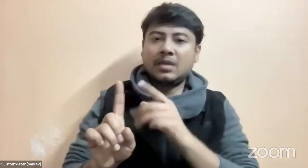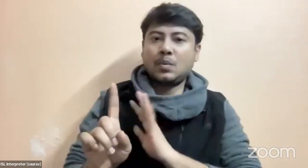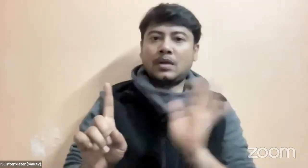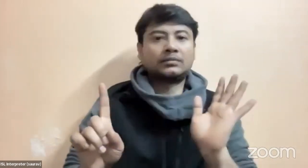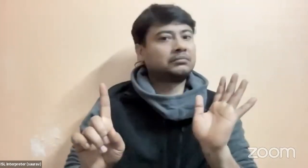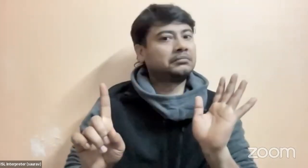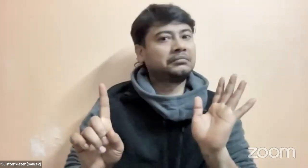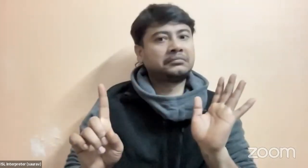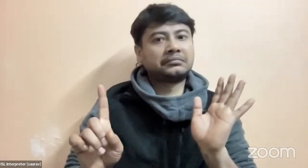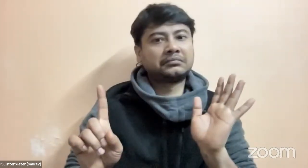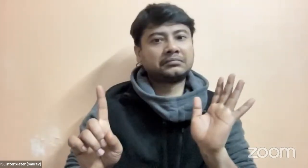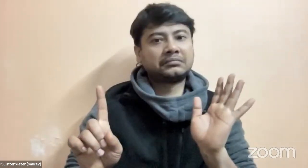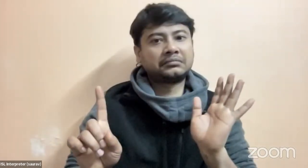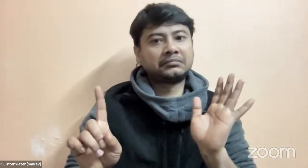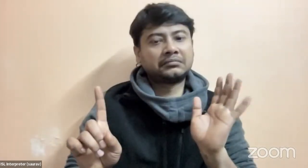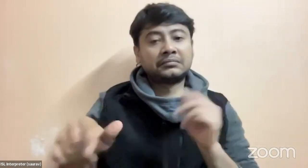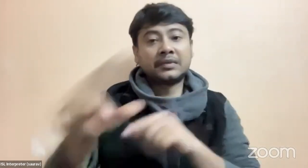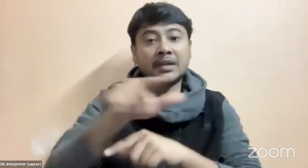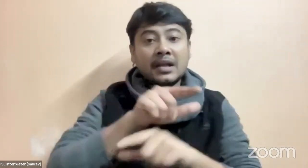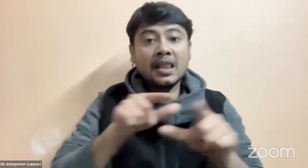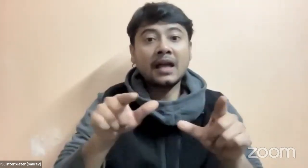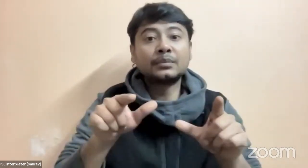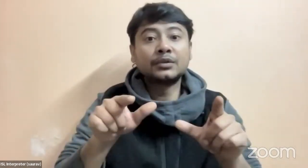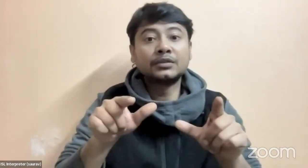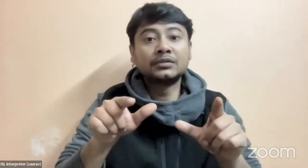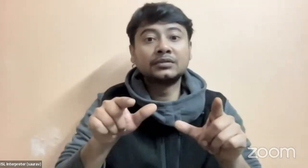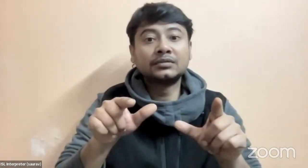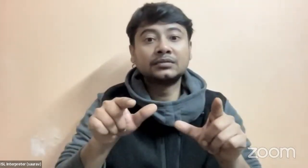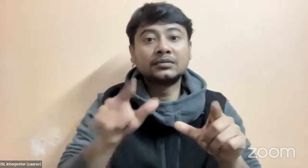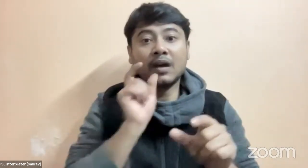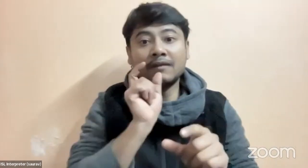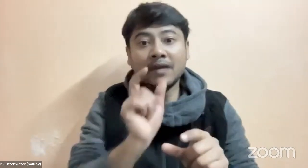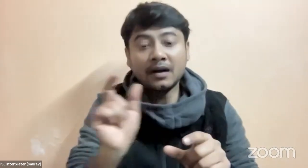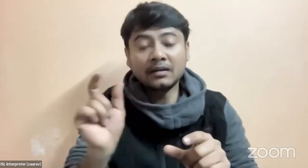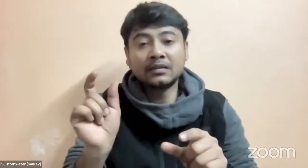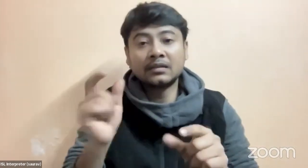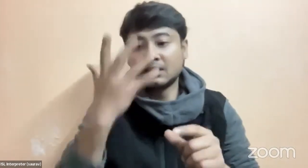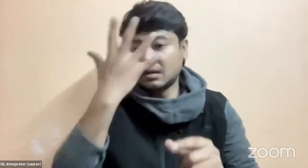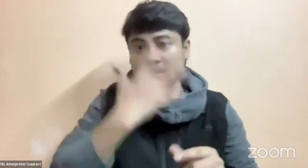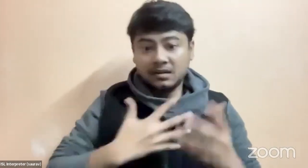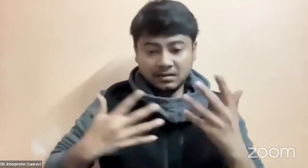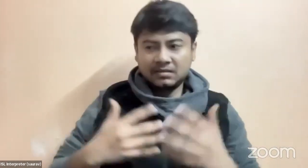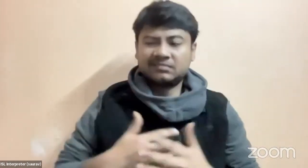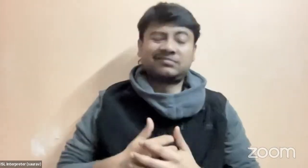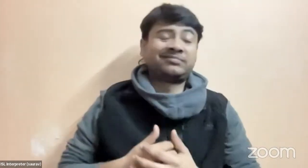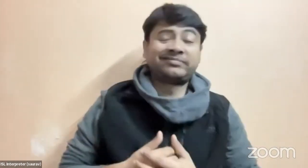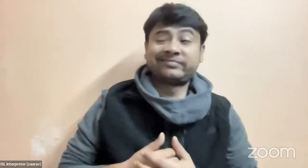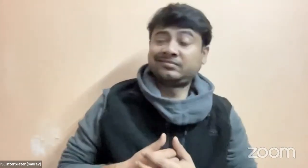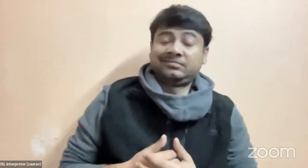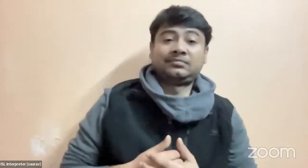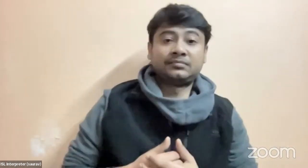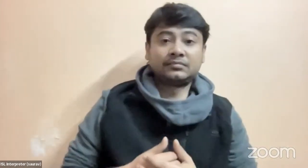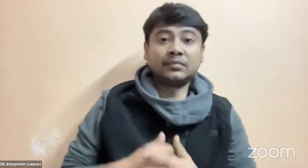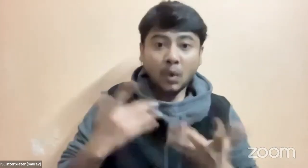Even in our words, in our action, even in our thoughts,